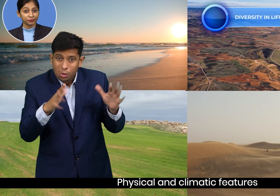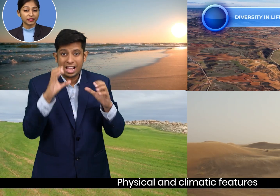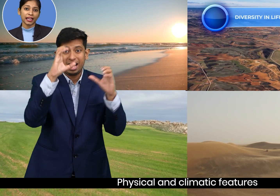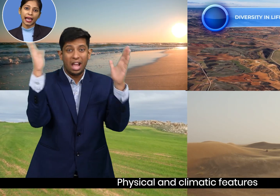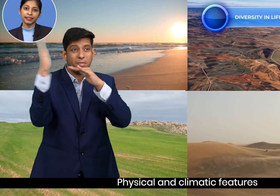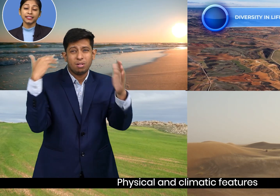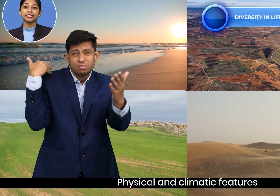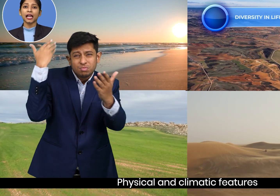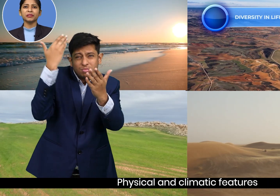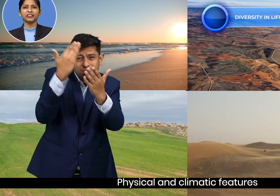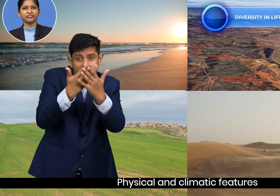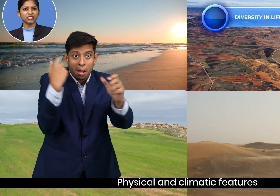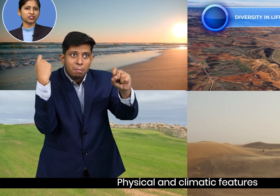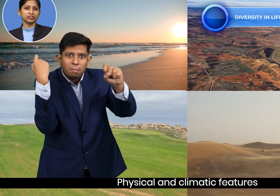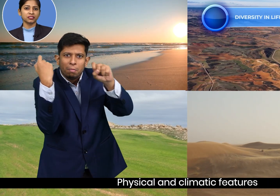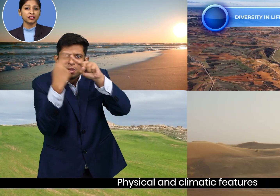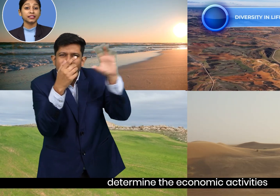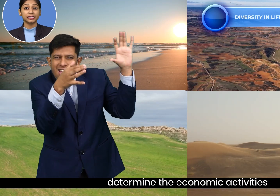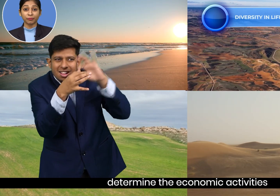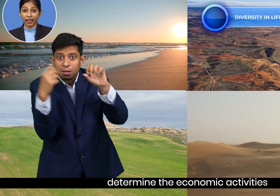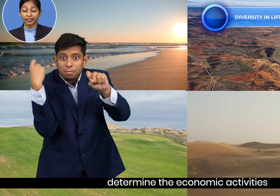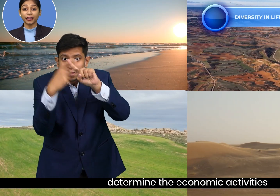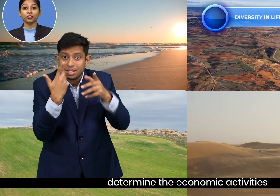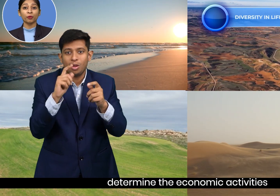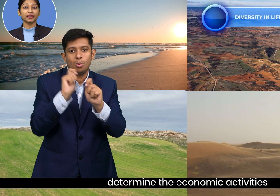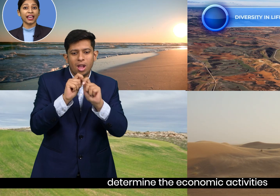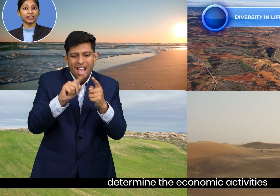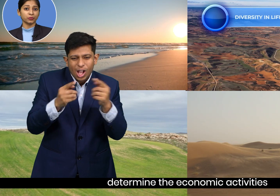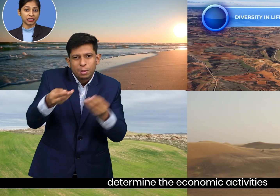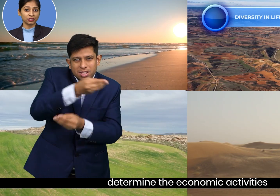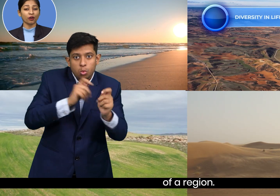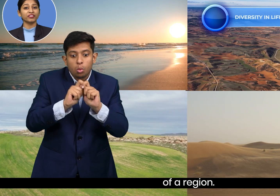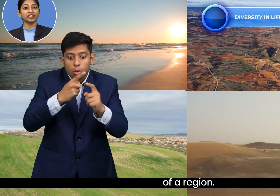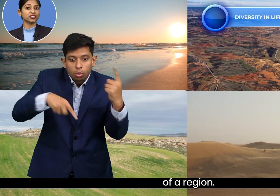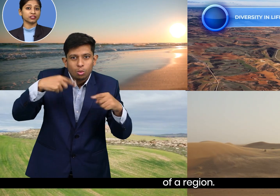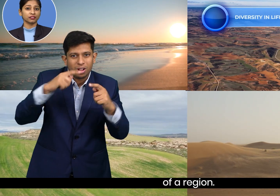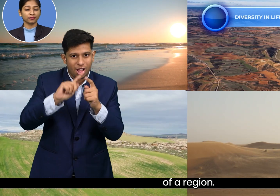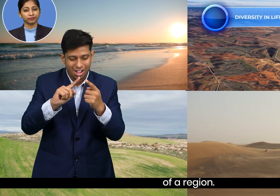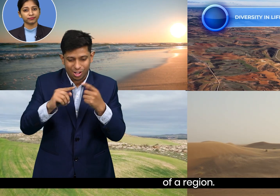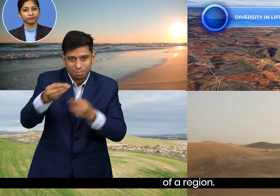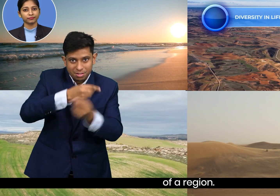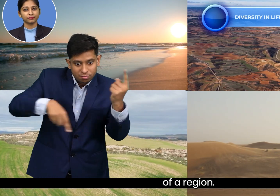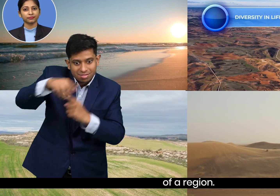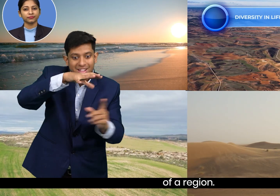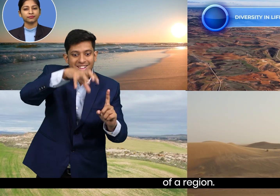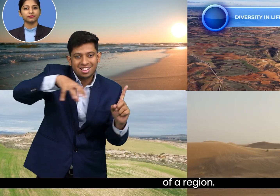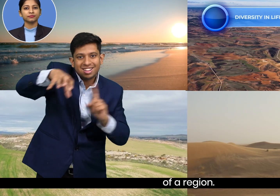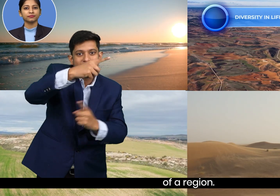Physical and climatic features determine the economic activities of a region.